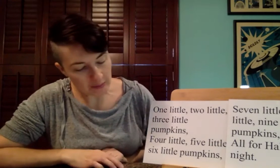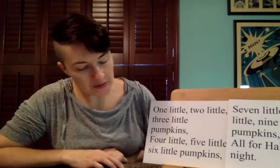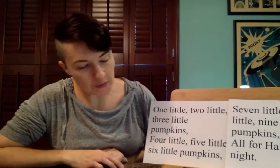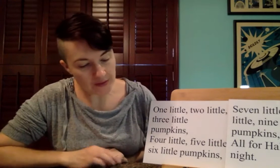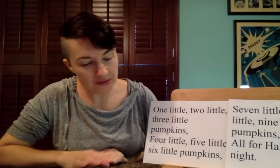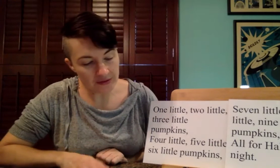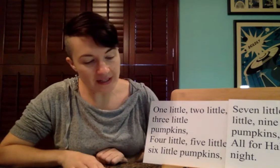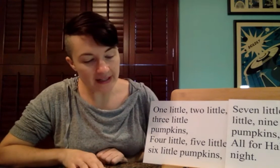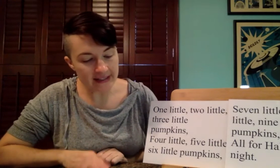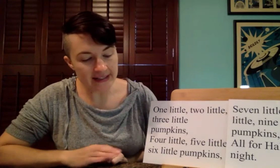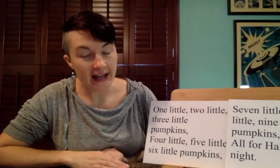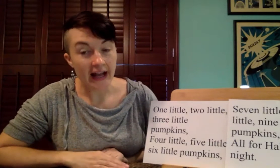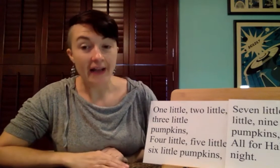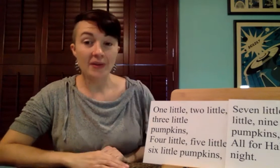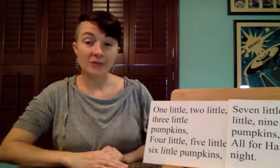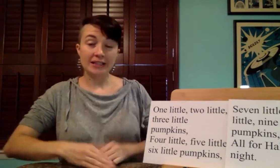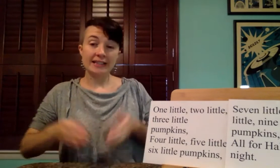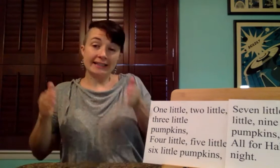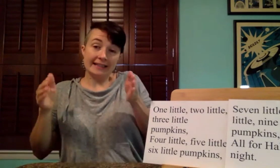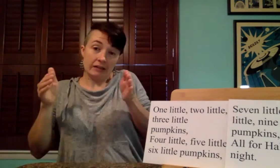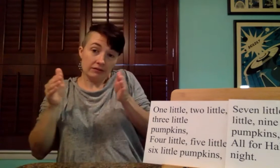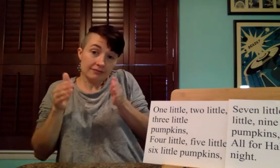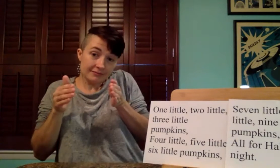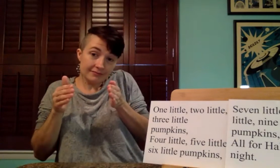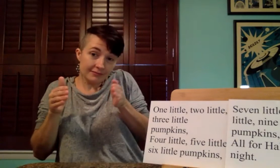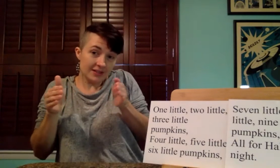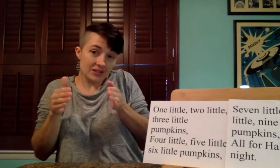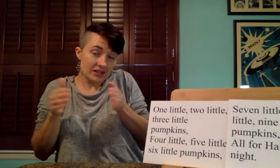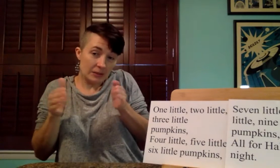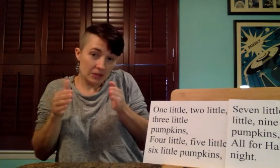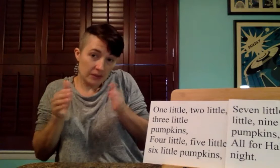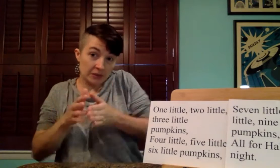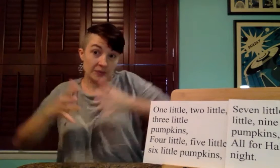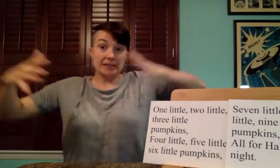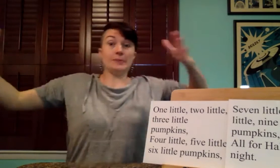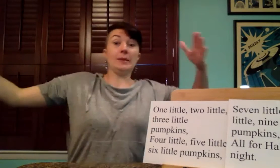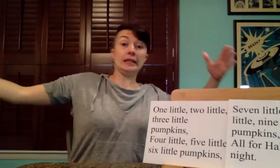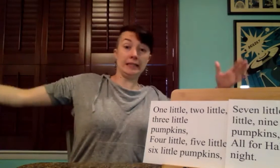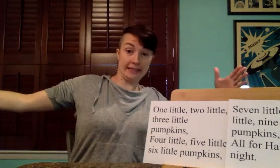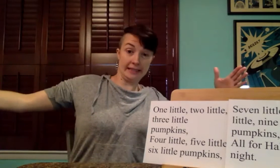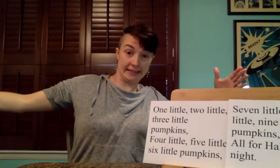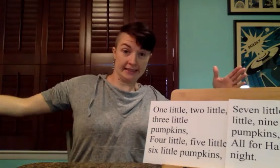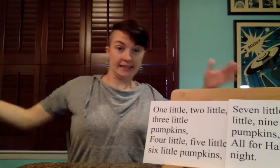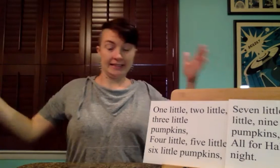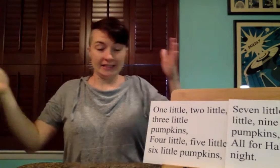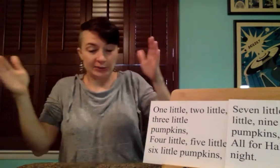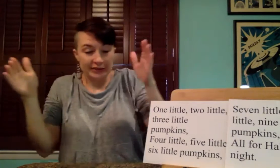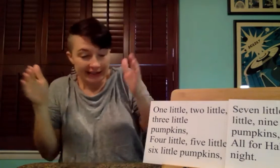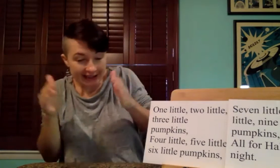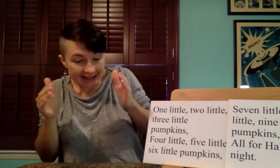numbers 1 through 9, and then we need little. This is just how we show little. This is big. So